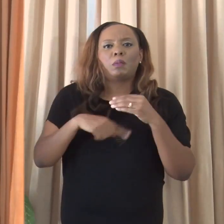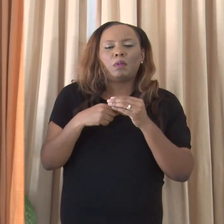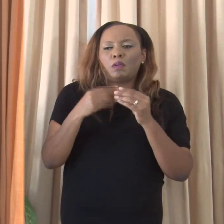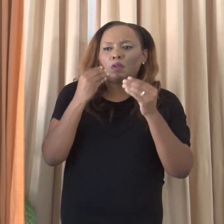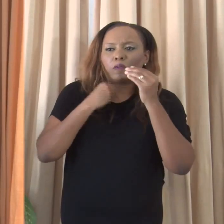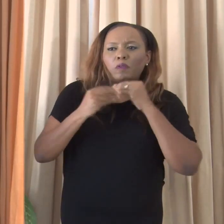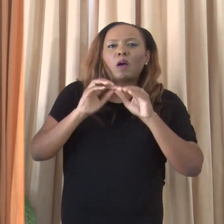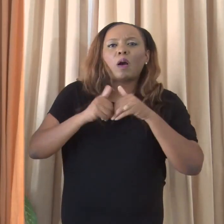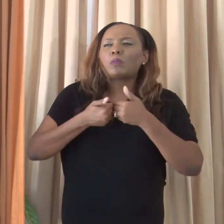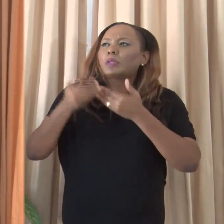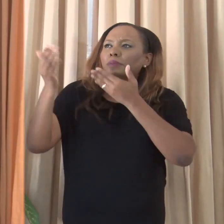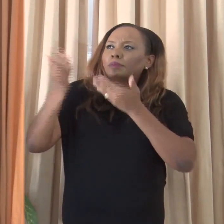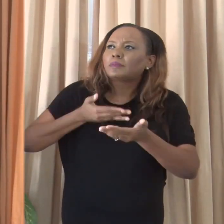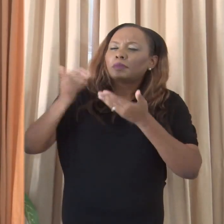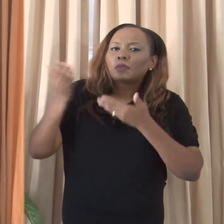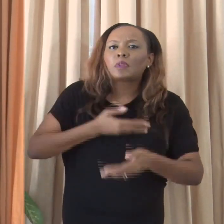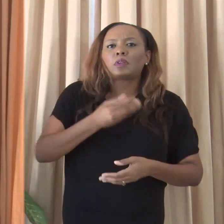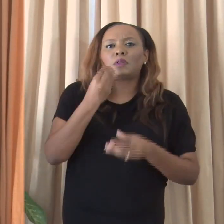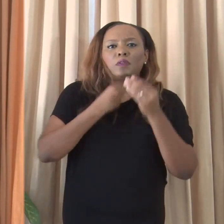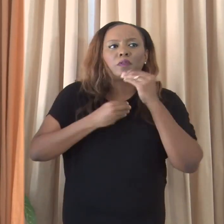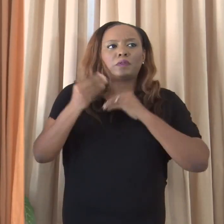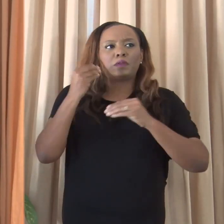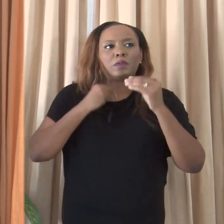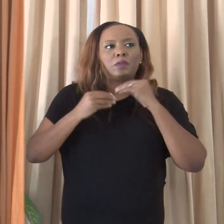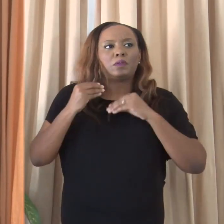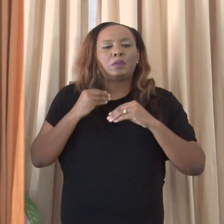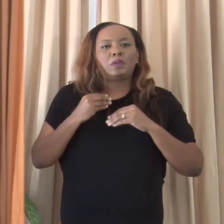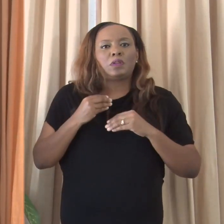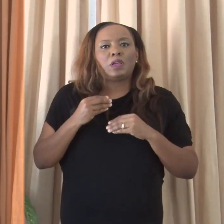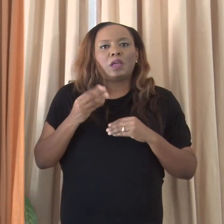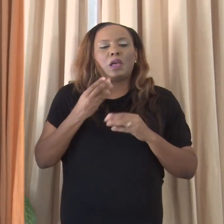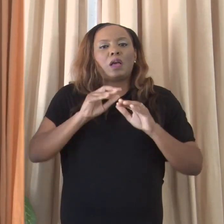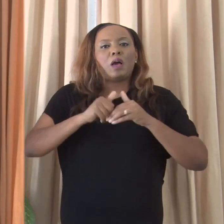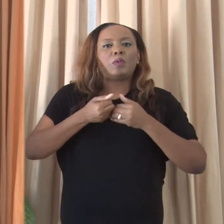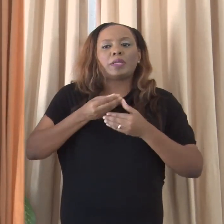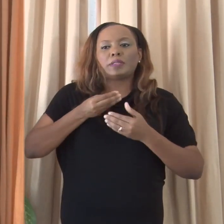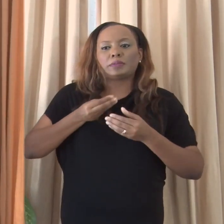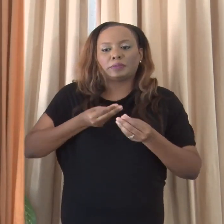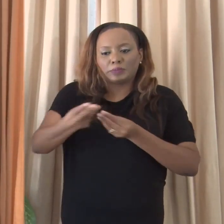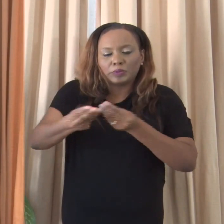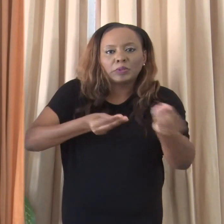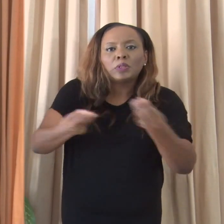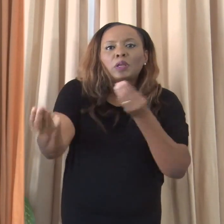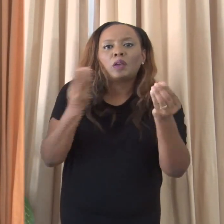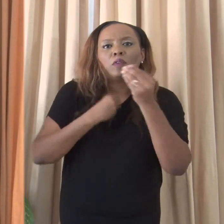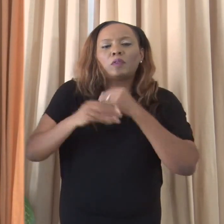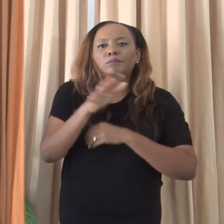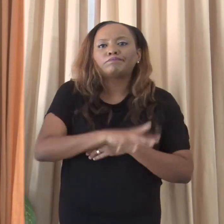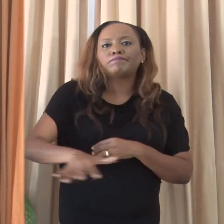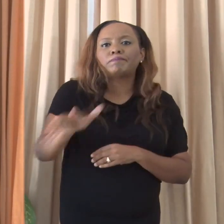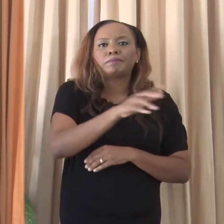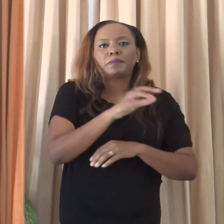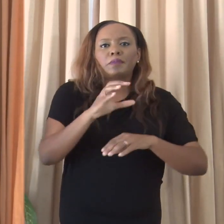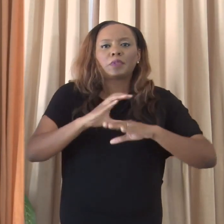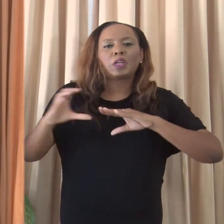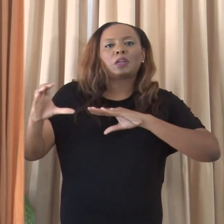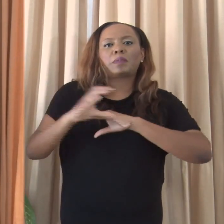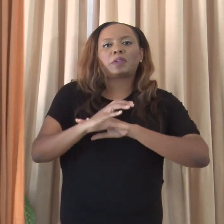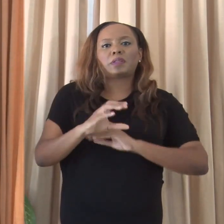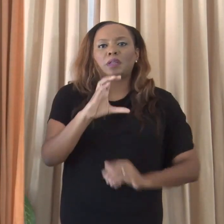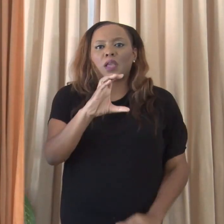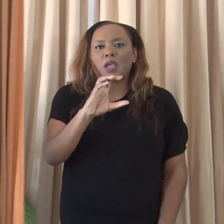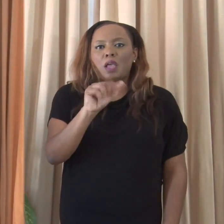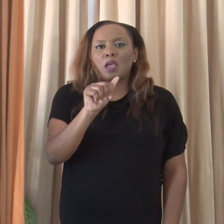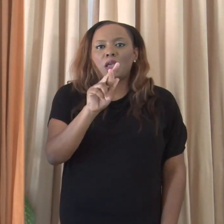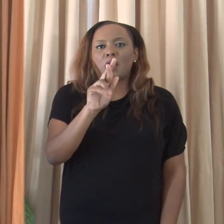be necessary to be distributed across the sub-region of CARICOM. It is one of the realities of a humanitarian type